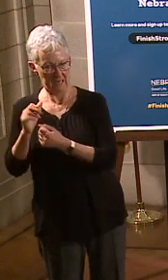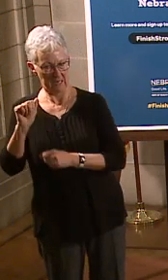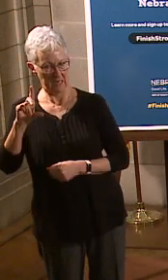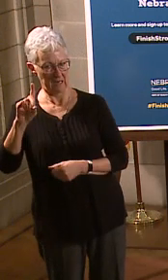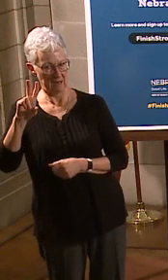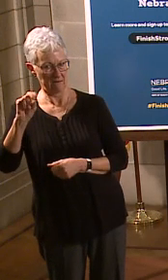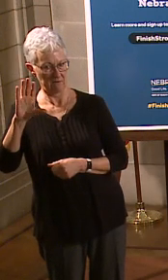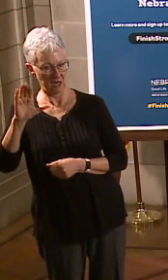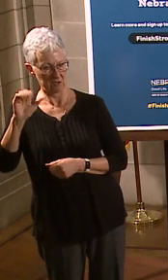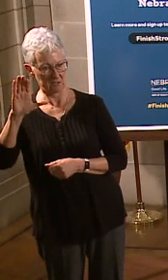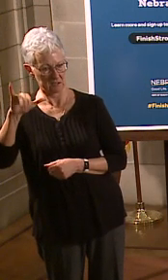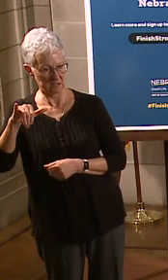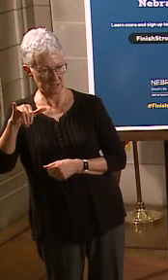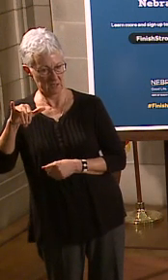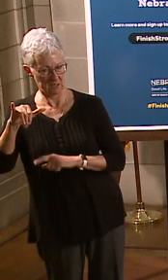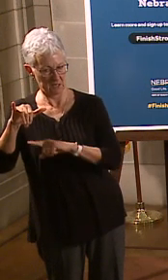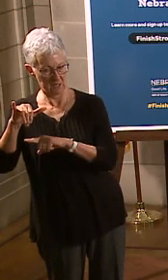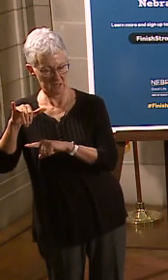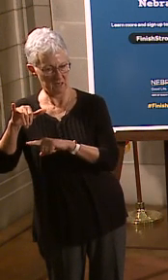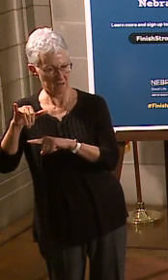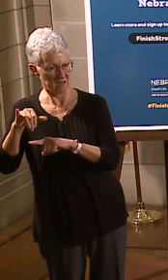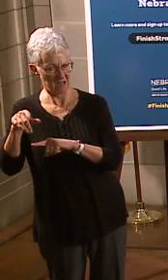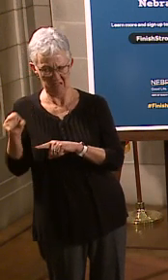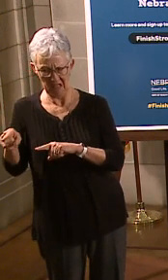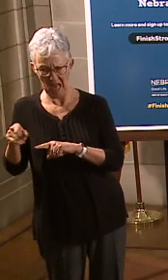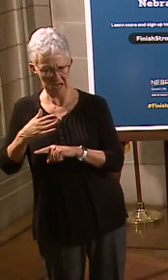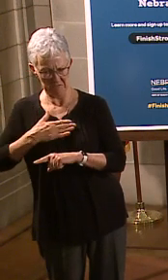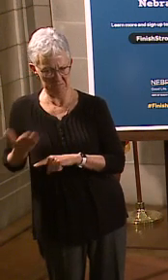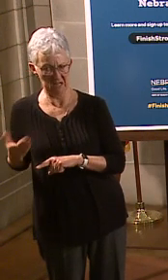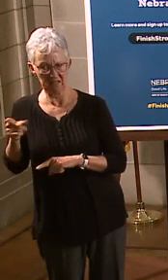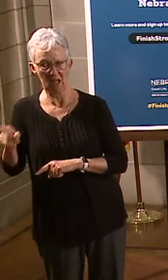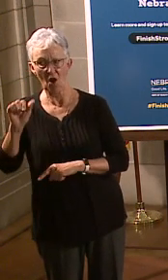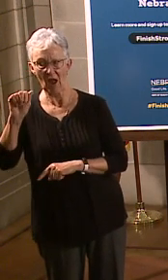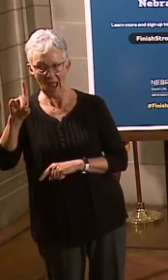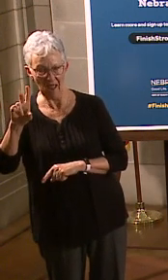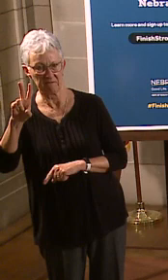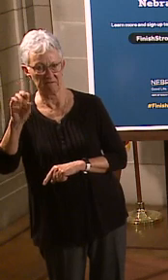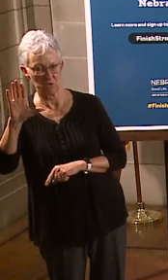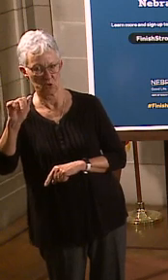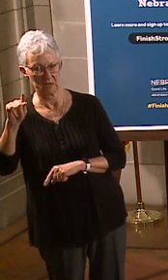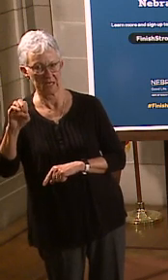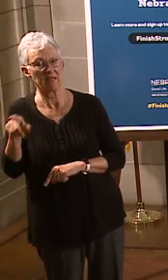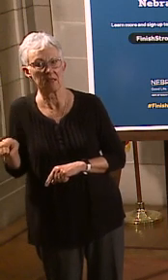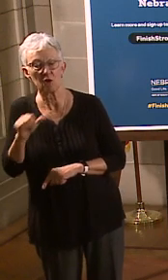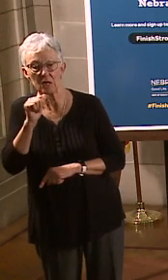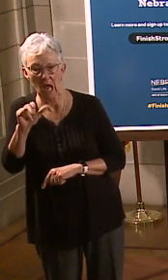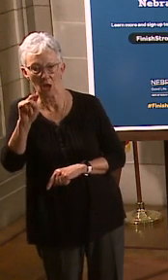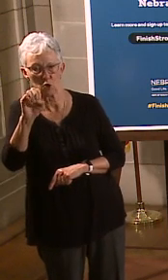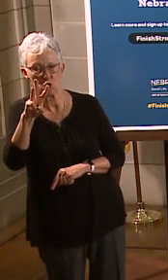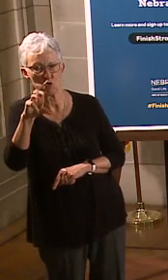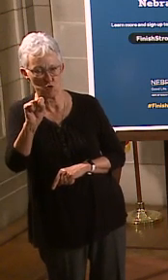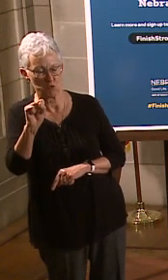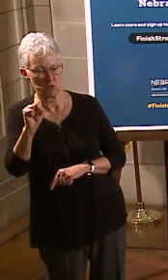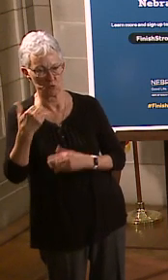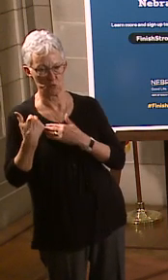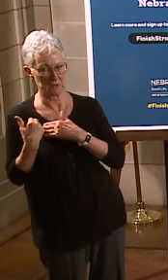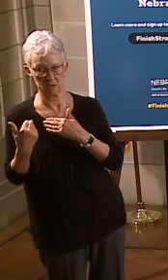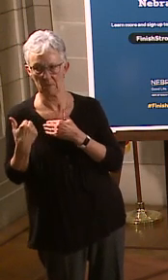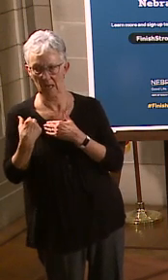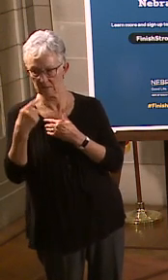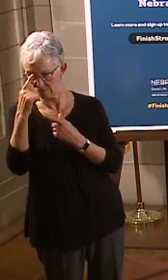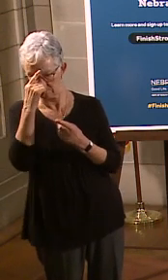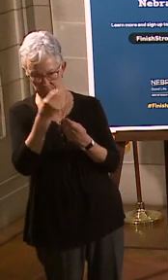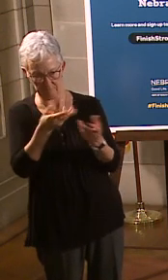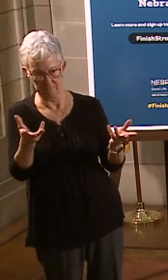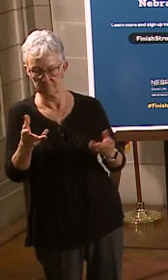the people admitted they were advocates. So that's the reason. They're advocates. They're an advocacy organization, not a news organization. Time for one